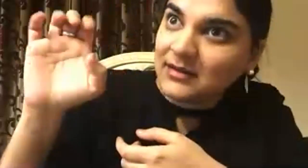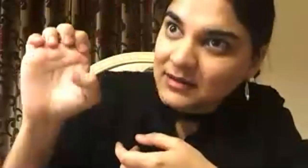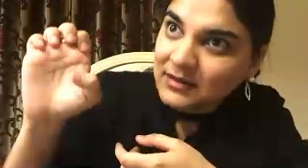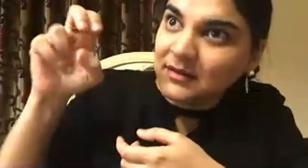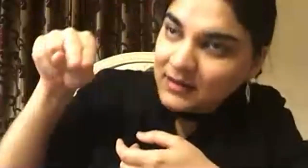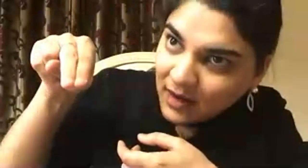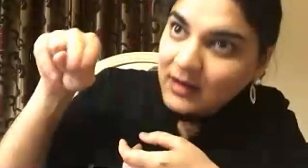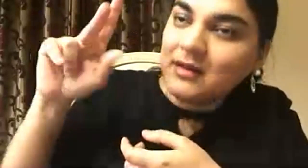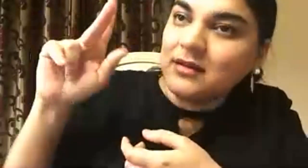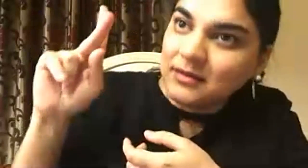in